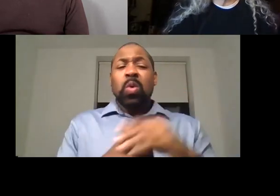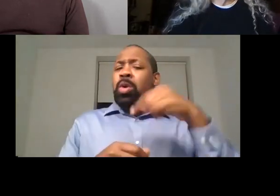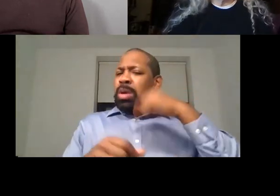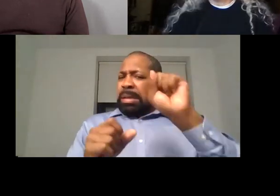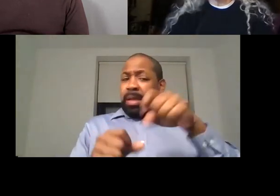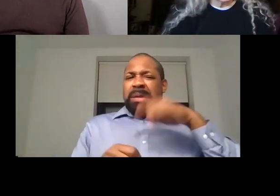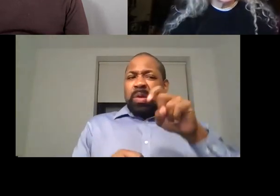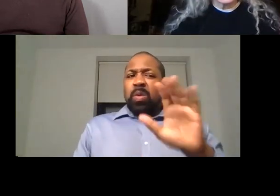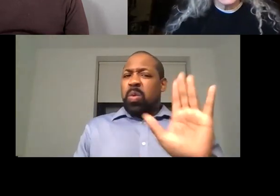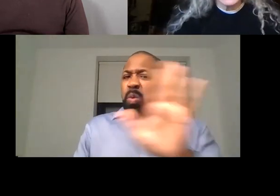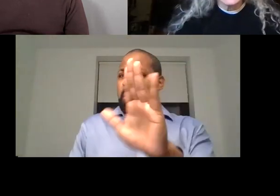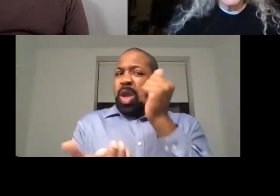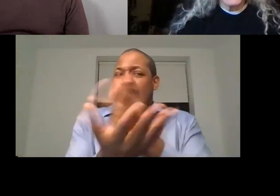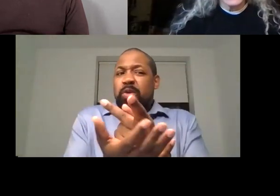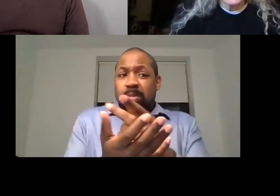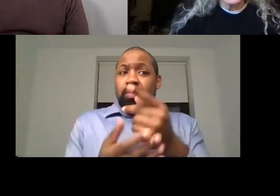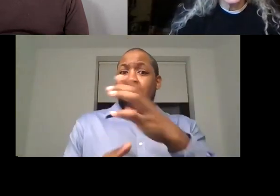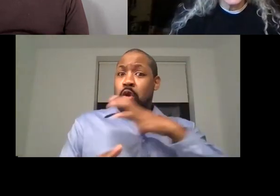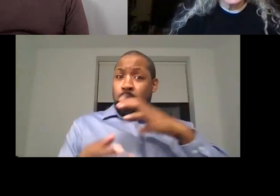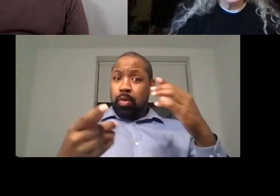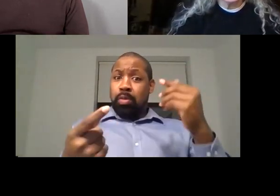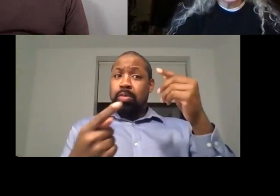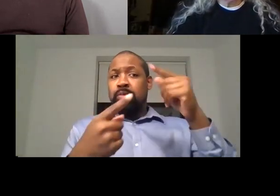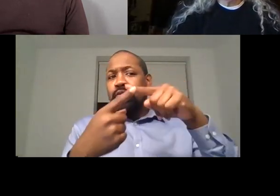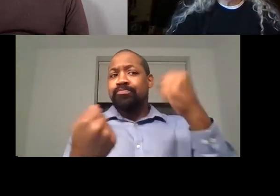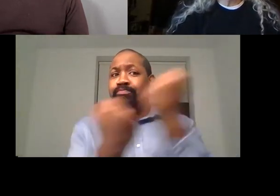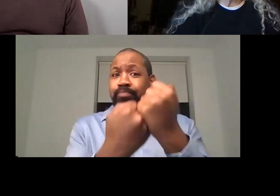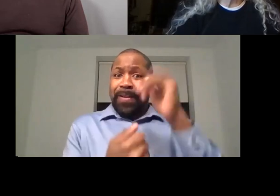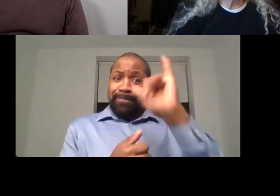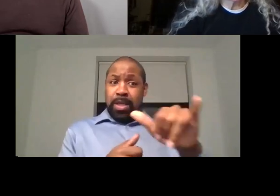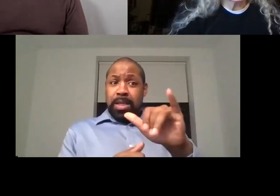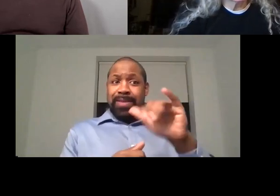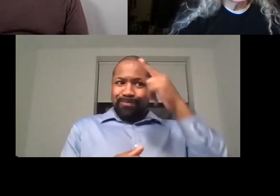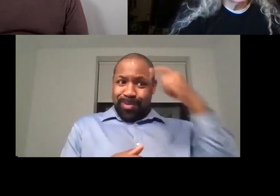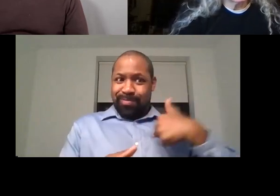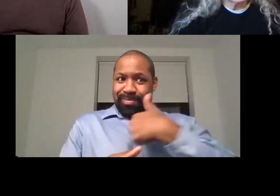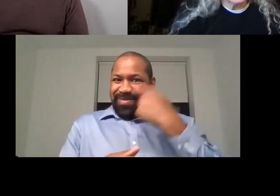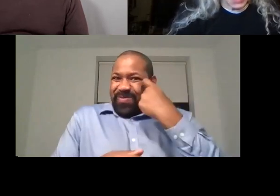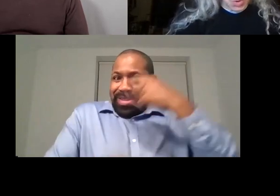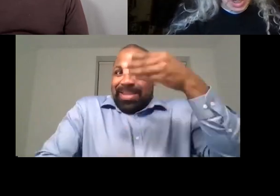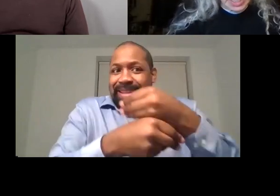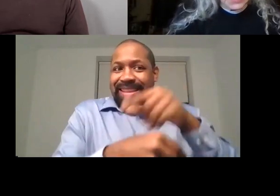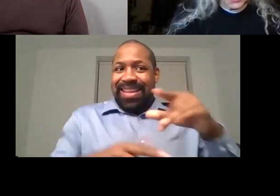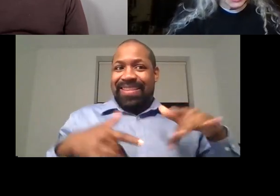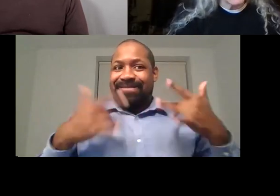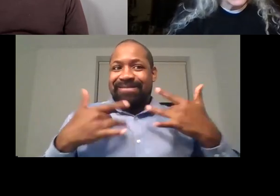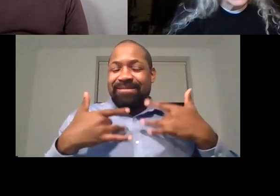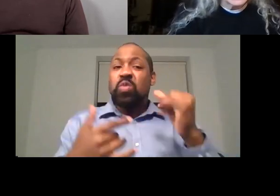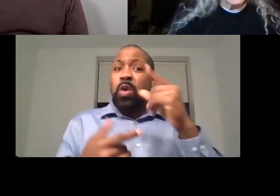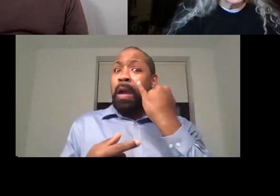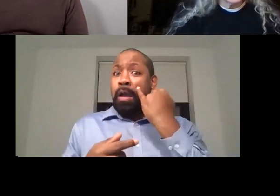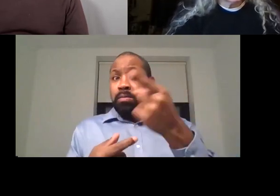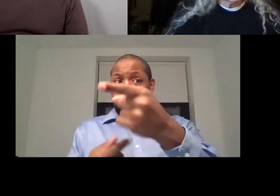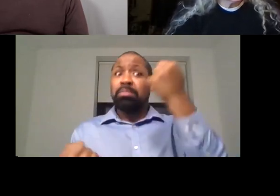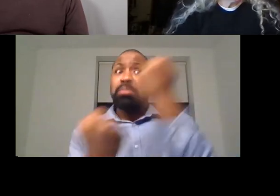And I appreciate so much this input. This is great. As far as this work, as far as approving